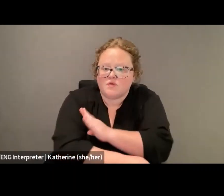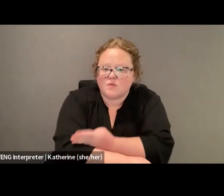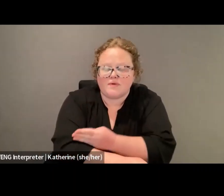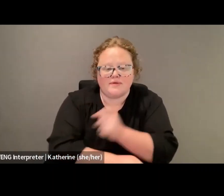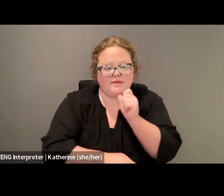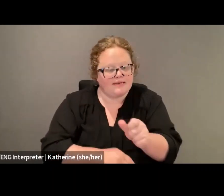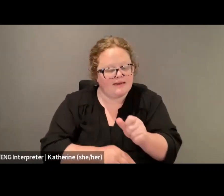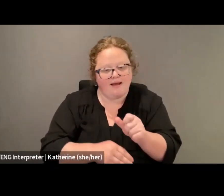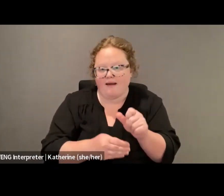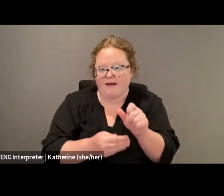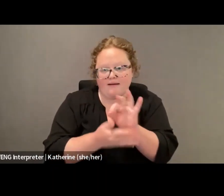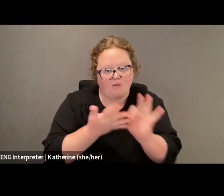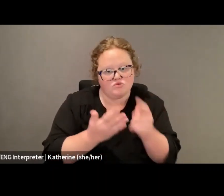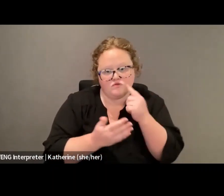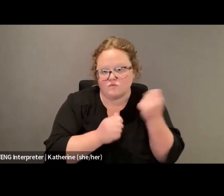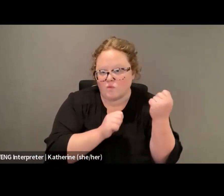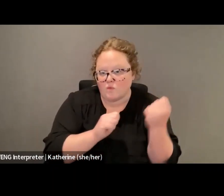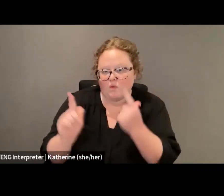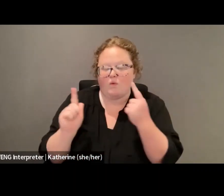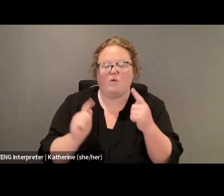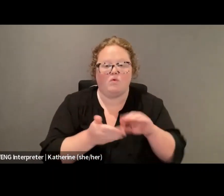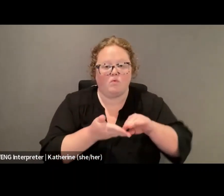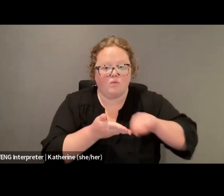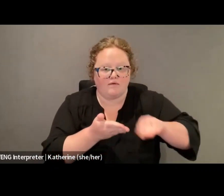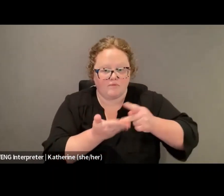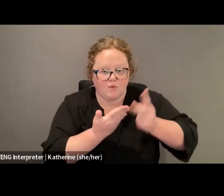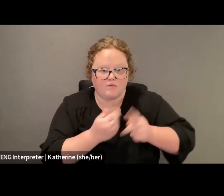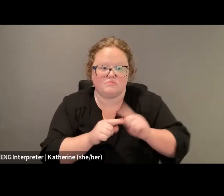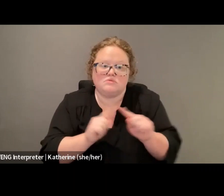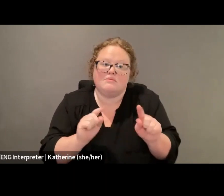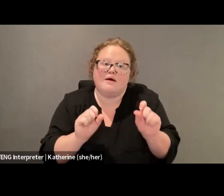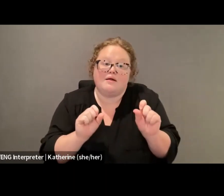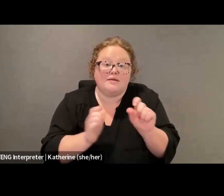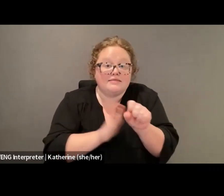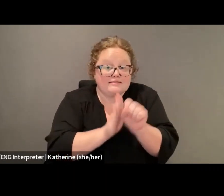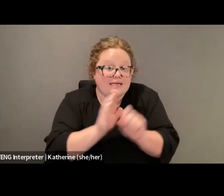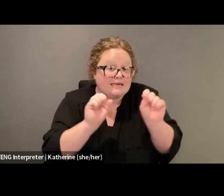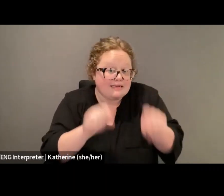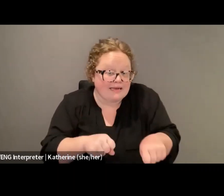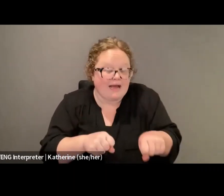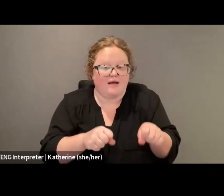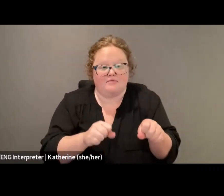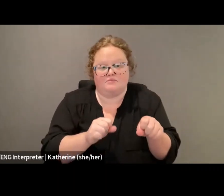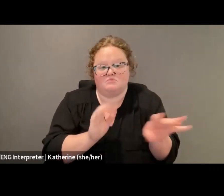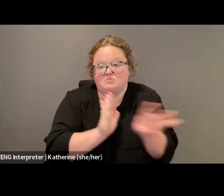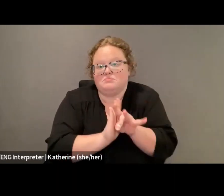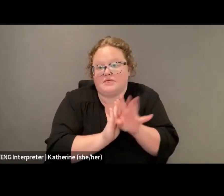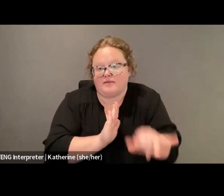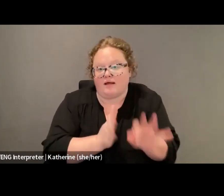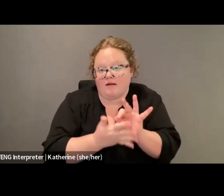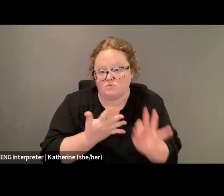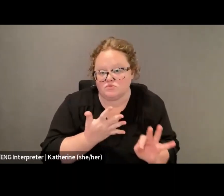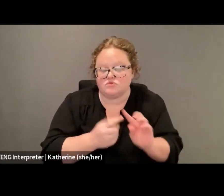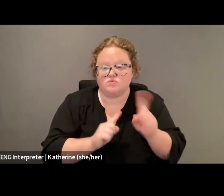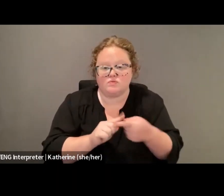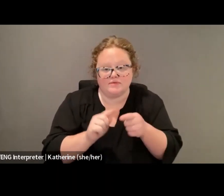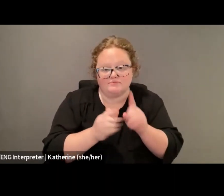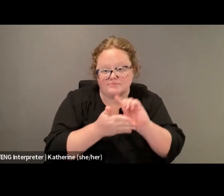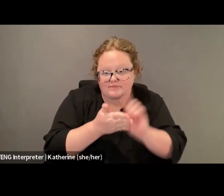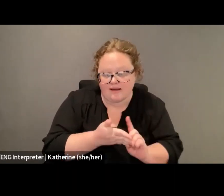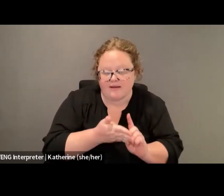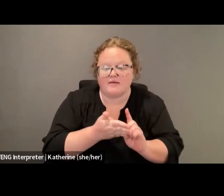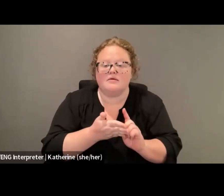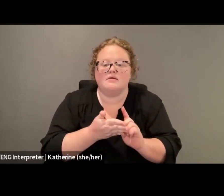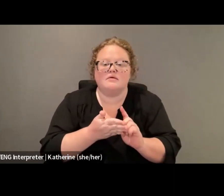through every waiver, but it is an option to states when they are designing participant directed services within a